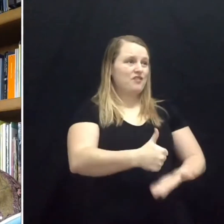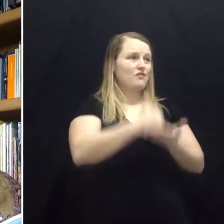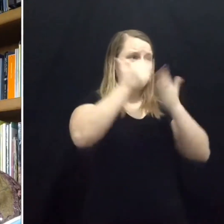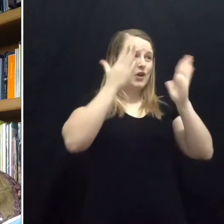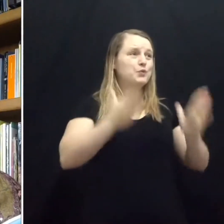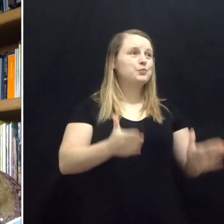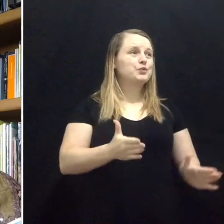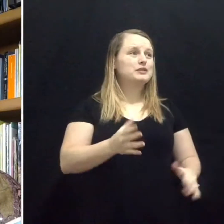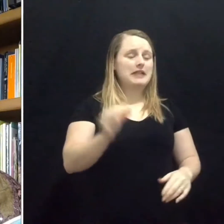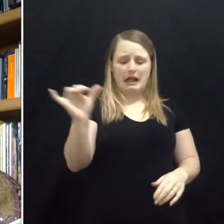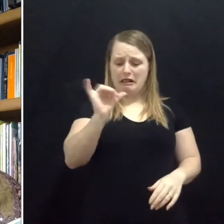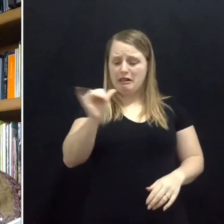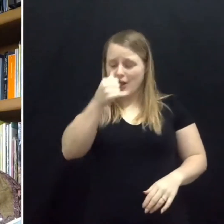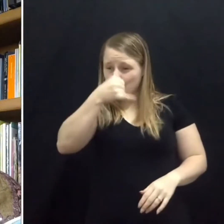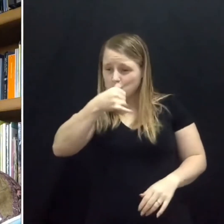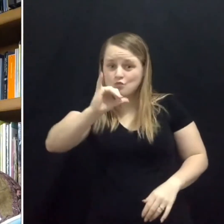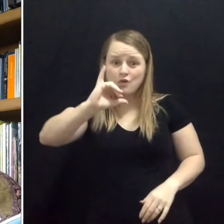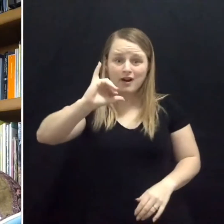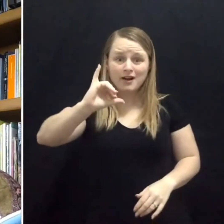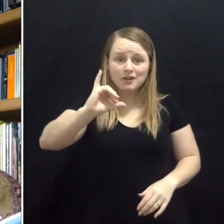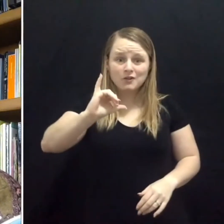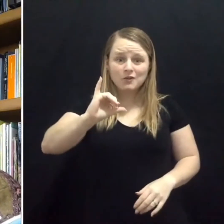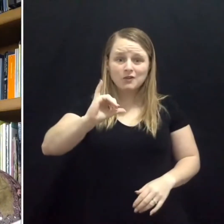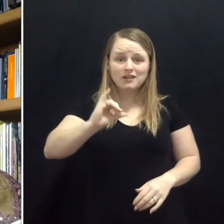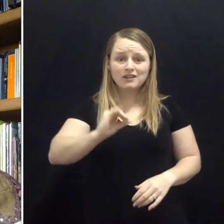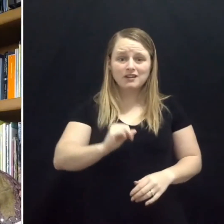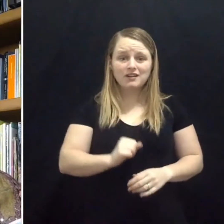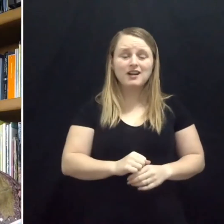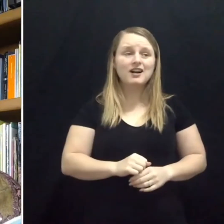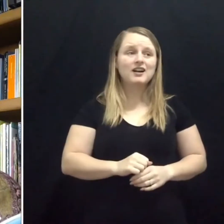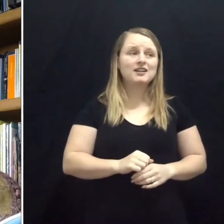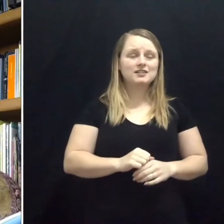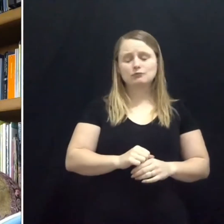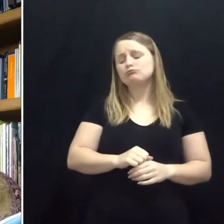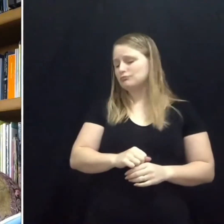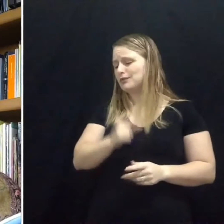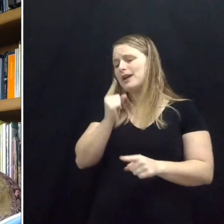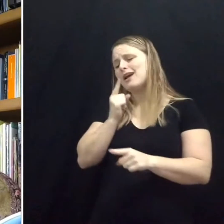"But we had lots of helpers," said Micah, "just like Rhino did."